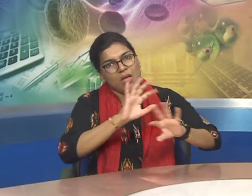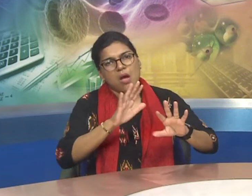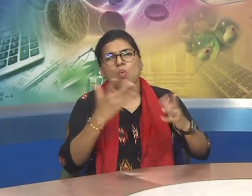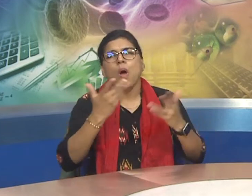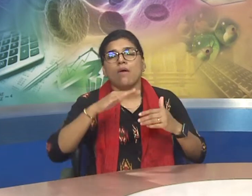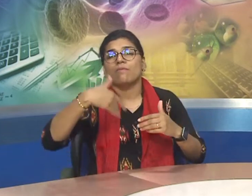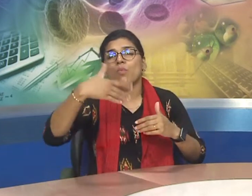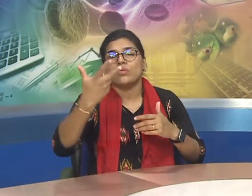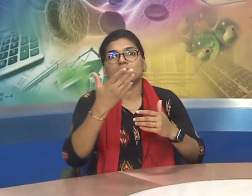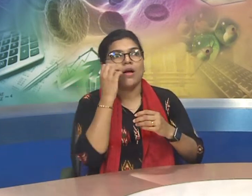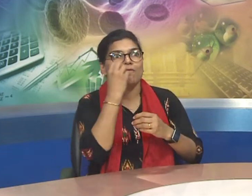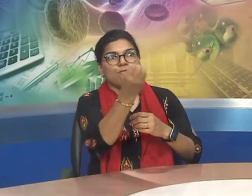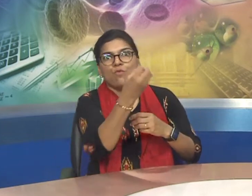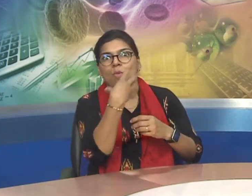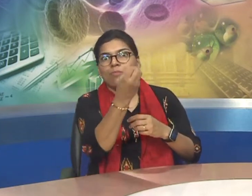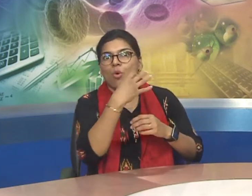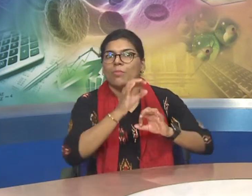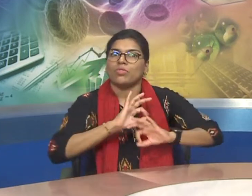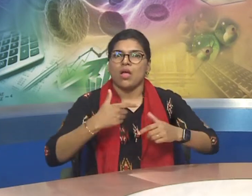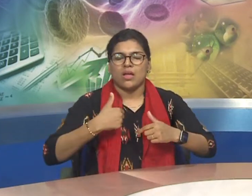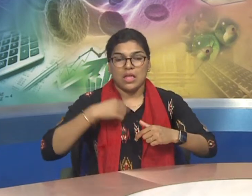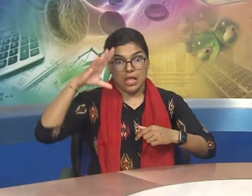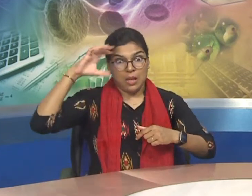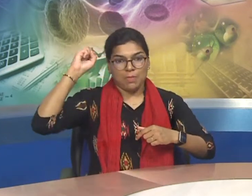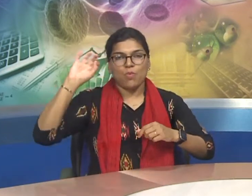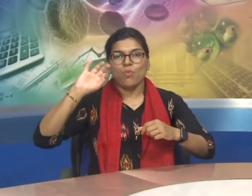software which is used by the National Institute of Open Schooling.